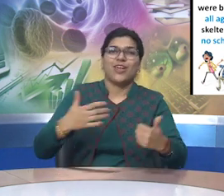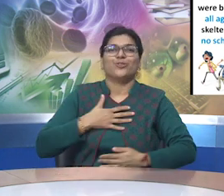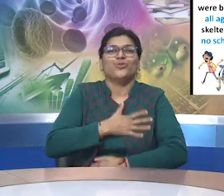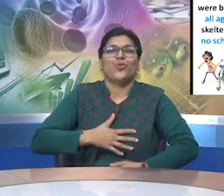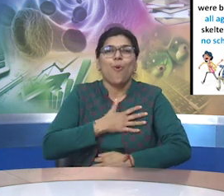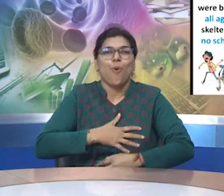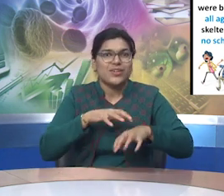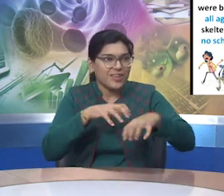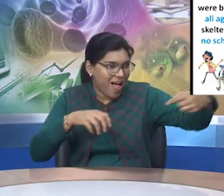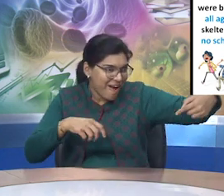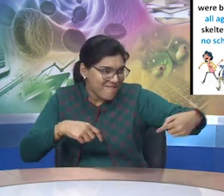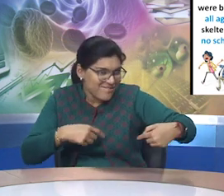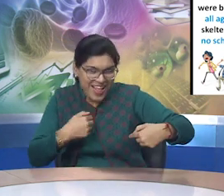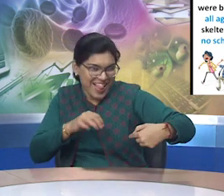what is happening around them.